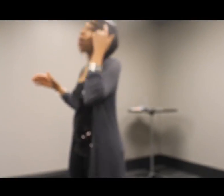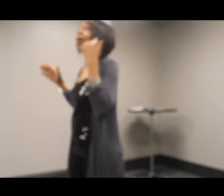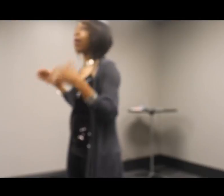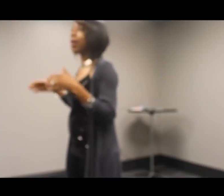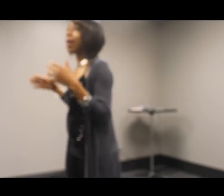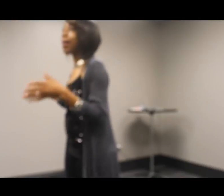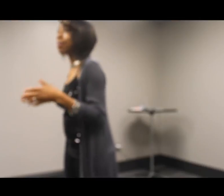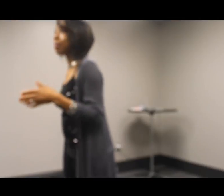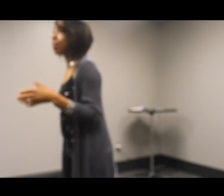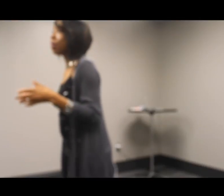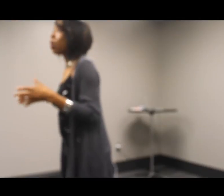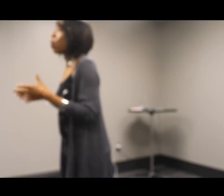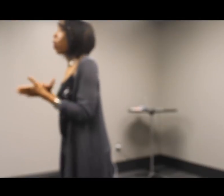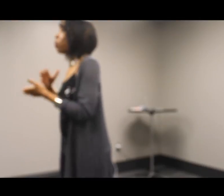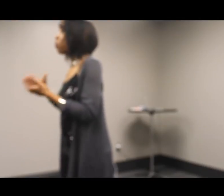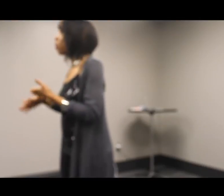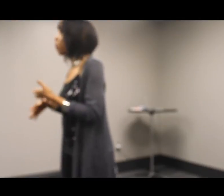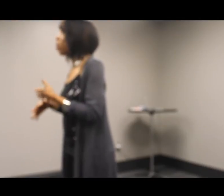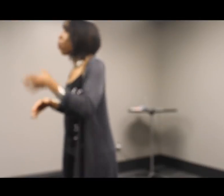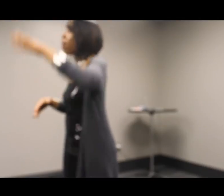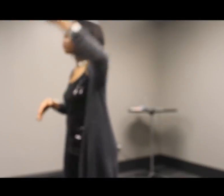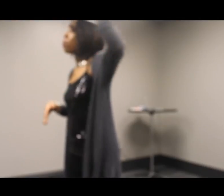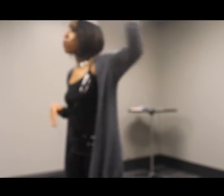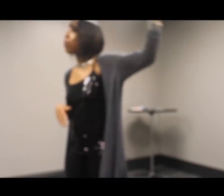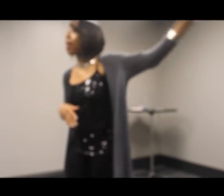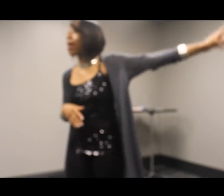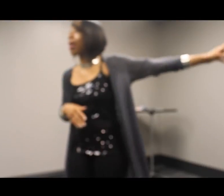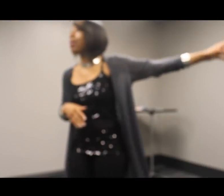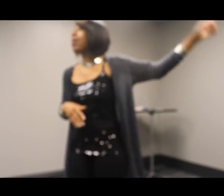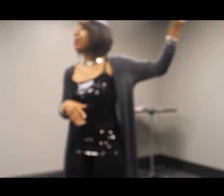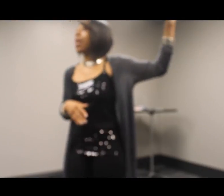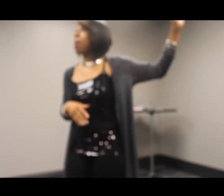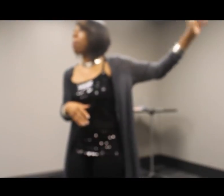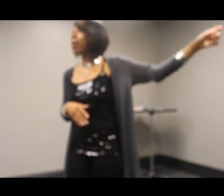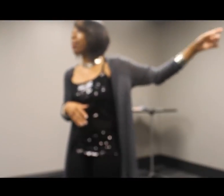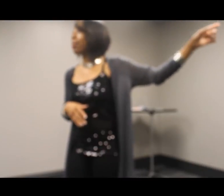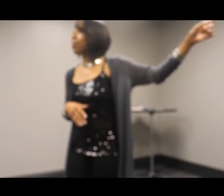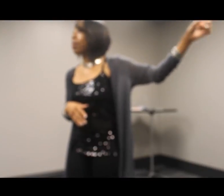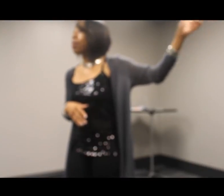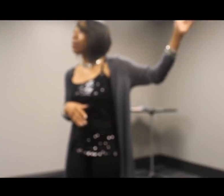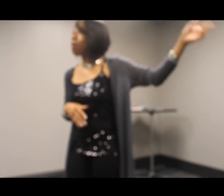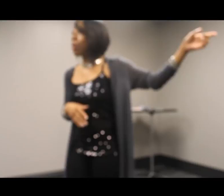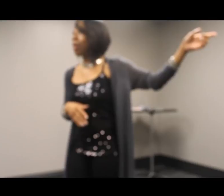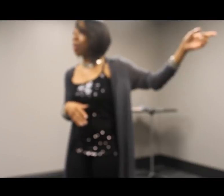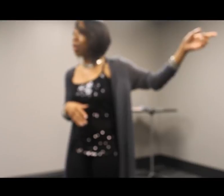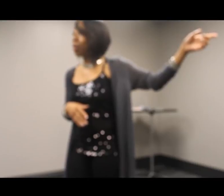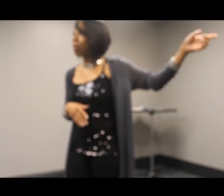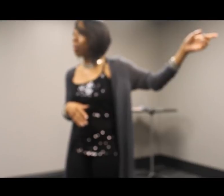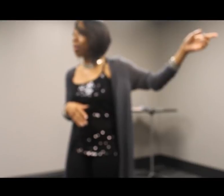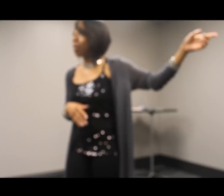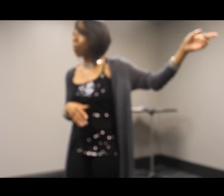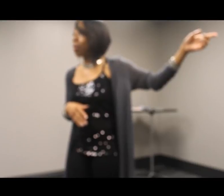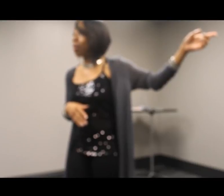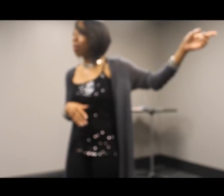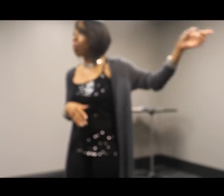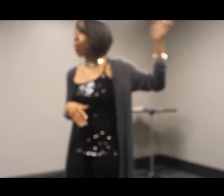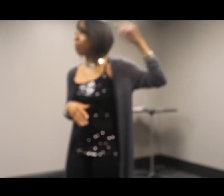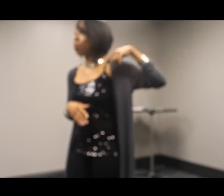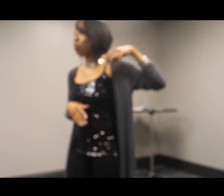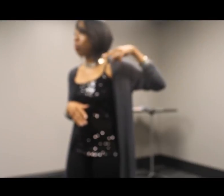are unlicensed, who are using, who have people flying, taking buses mm-hmm. to come and get their hair done by them because of social